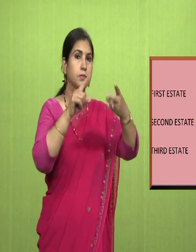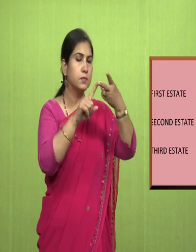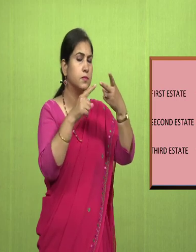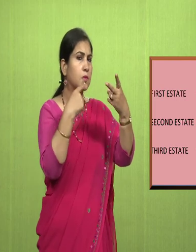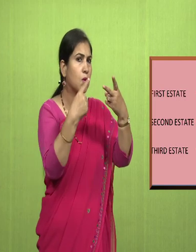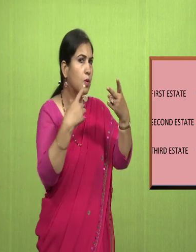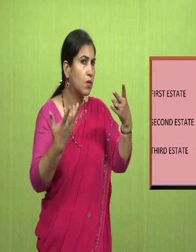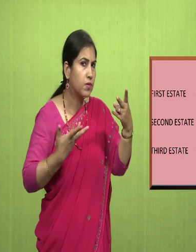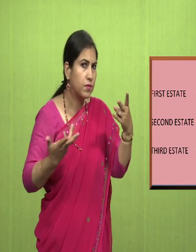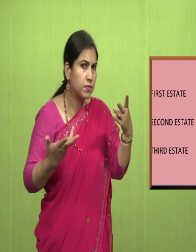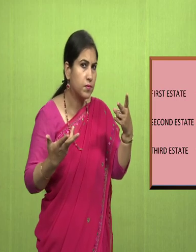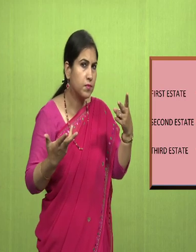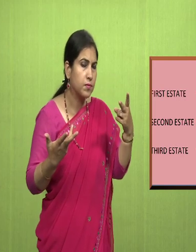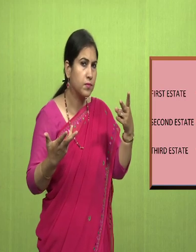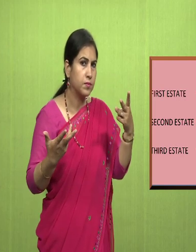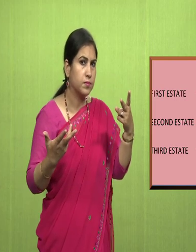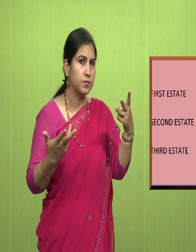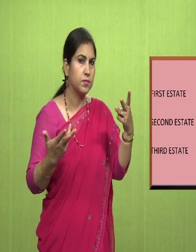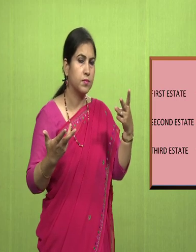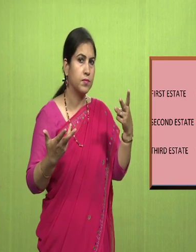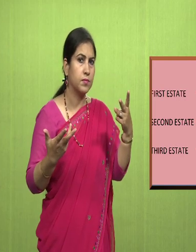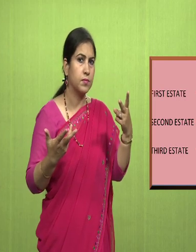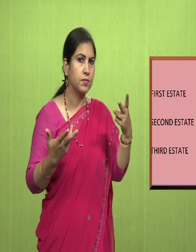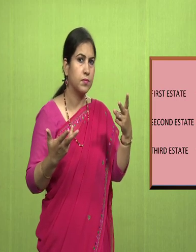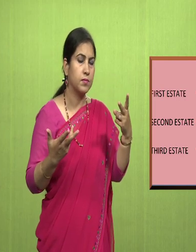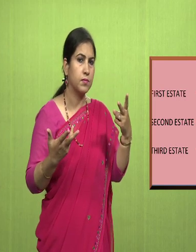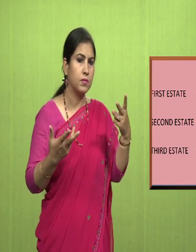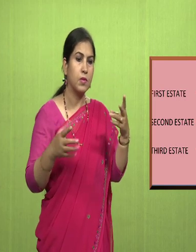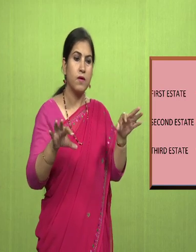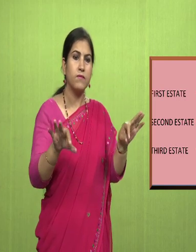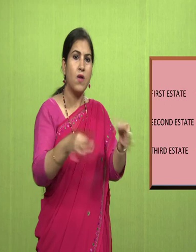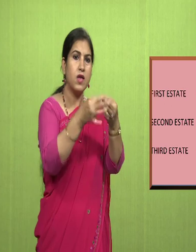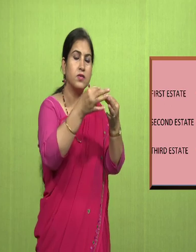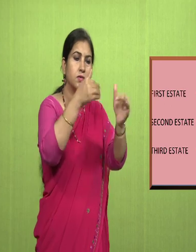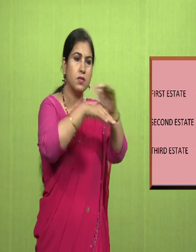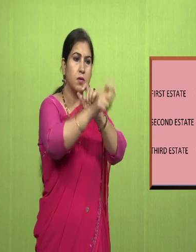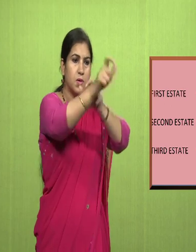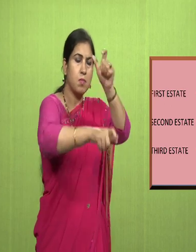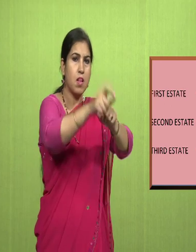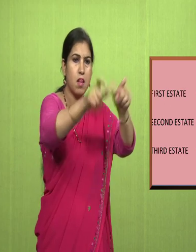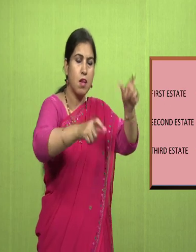Secondly, we discussed division of French society in 3